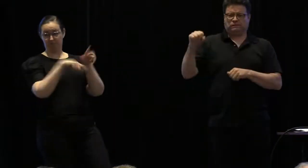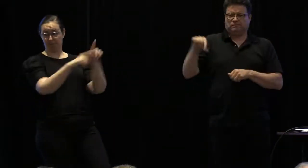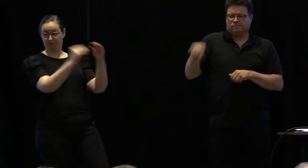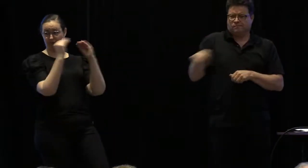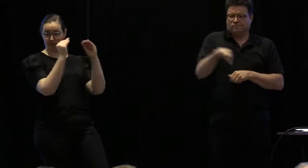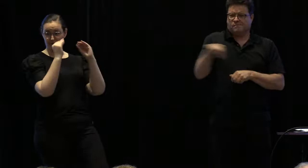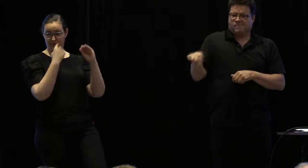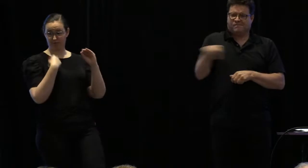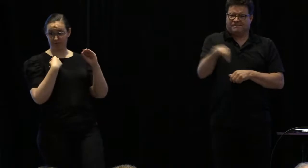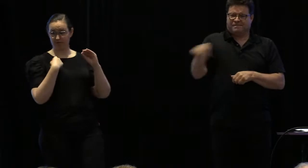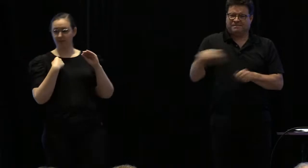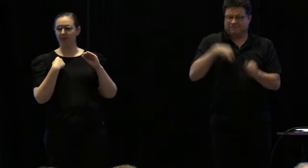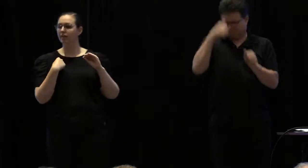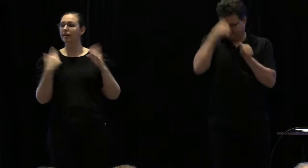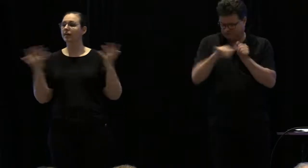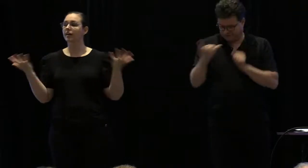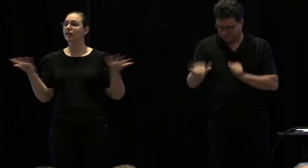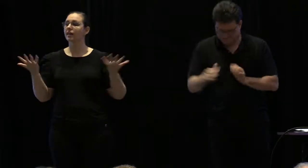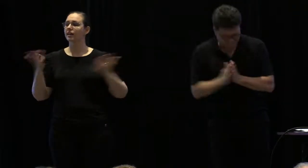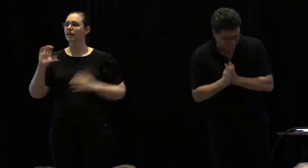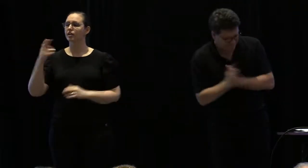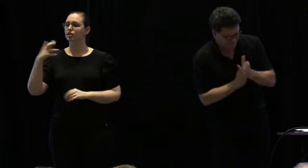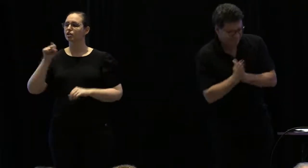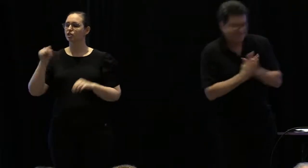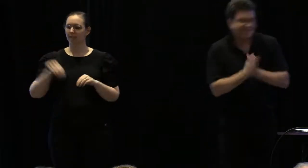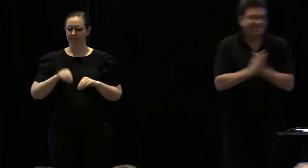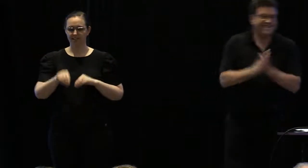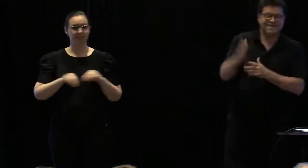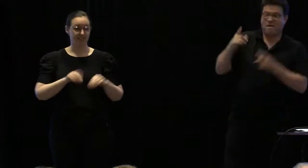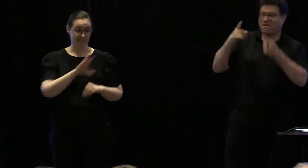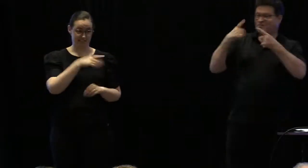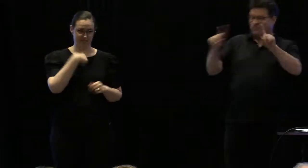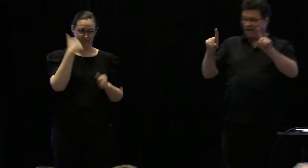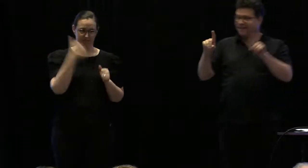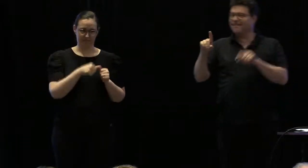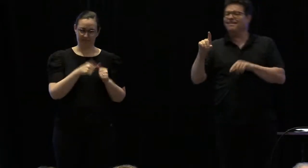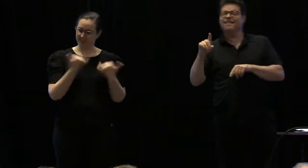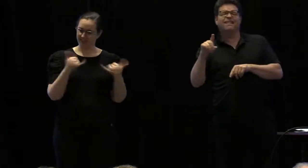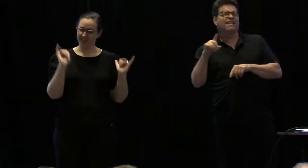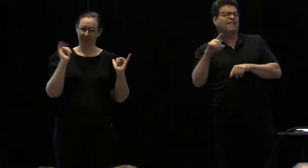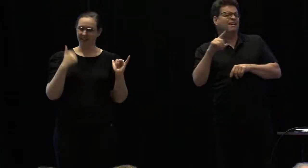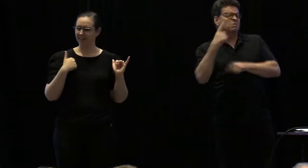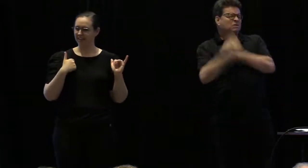remember he was one of my instructors and taught me chess, how to play chess.